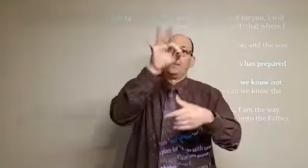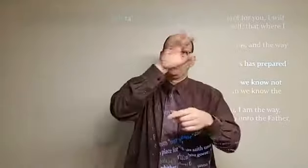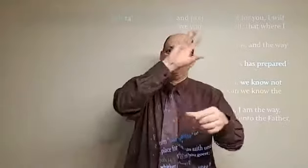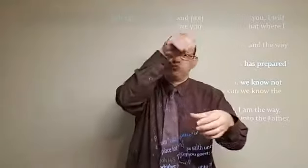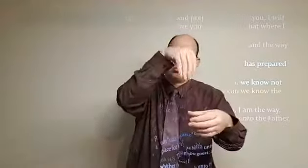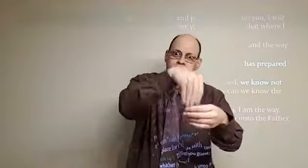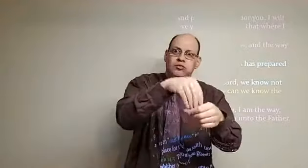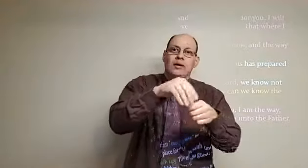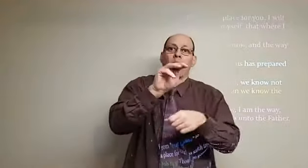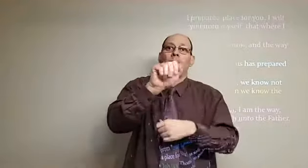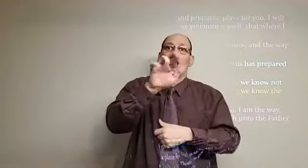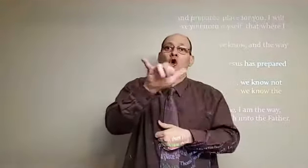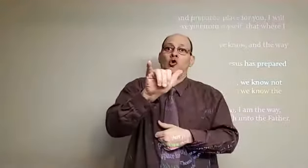was to send